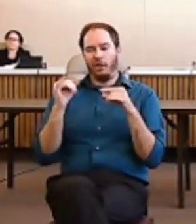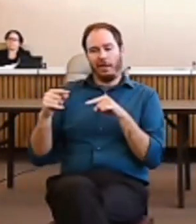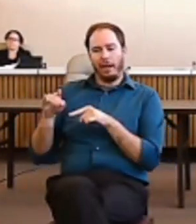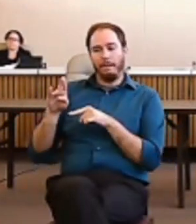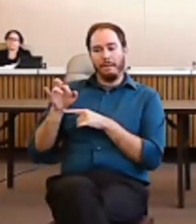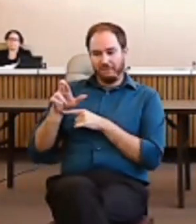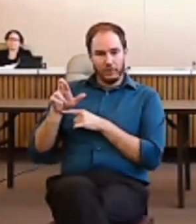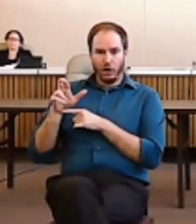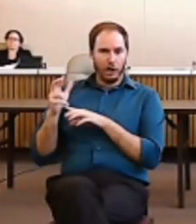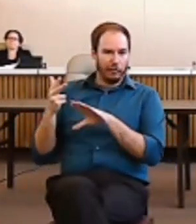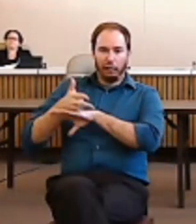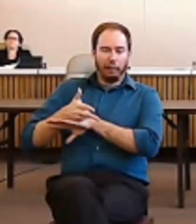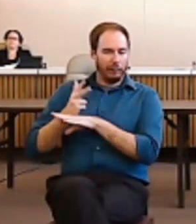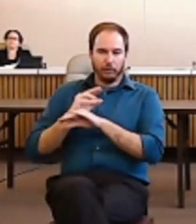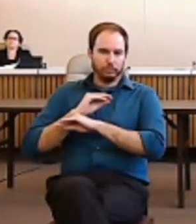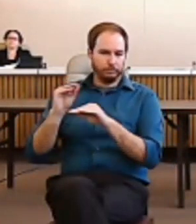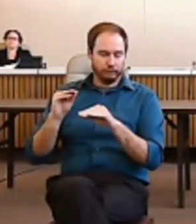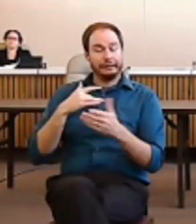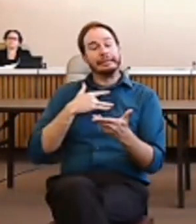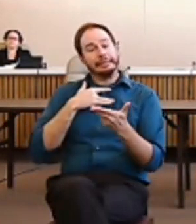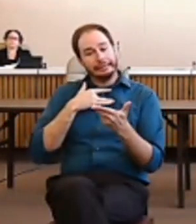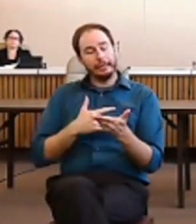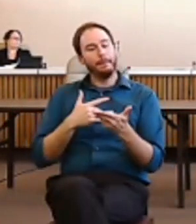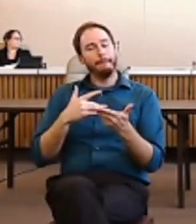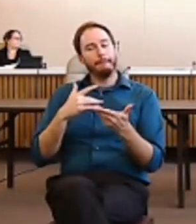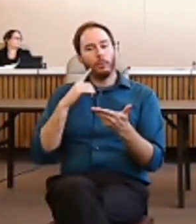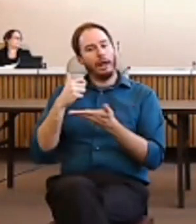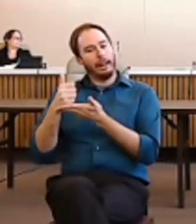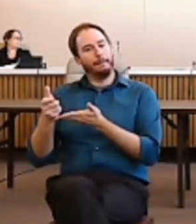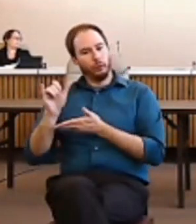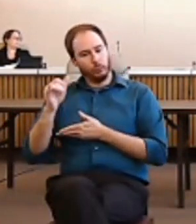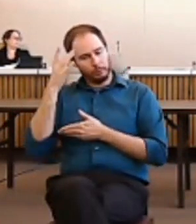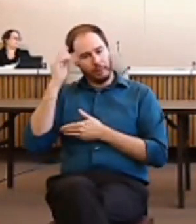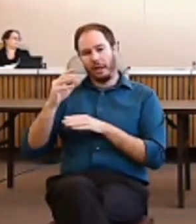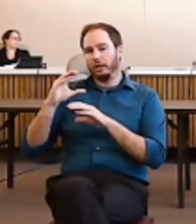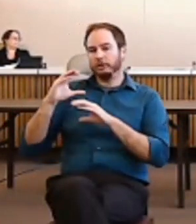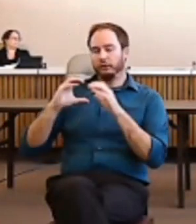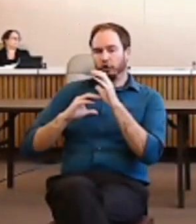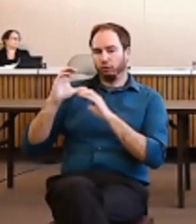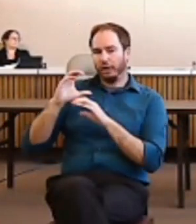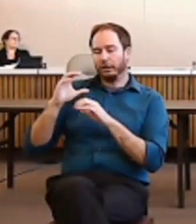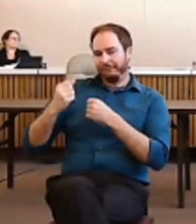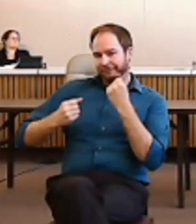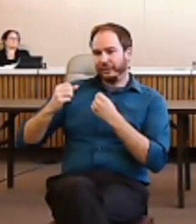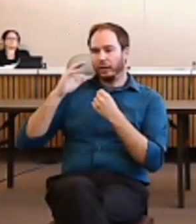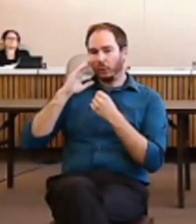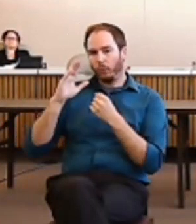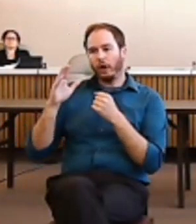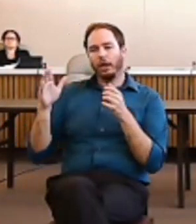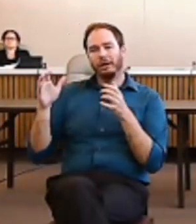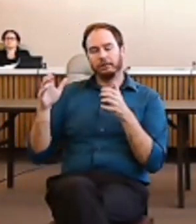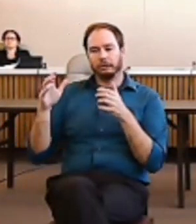buffer. Okay, thank you. Yep. Typically, that actually also helps them because the construction vehicles will essentially compress that